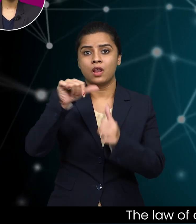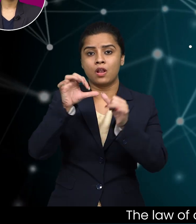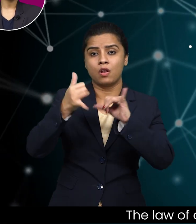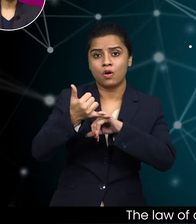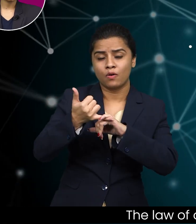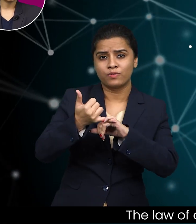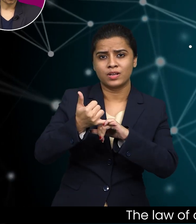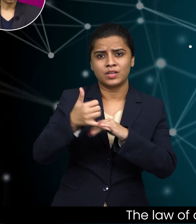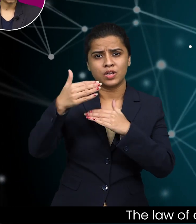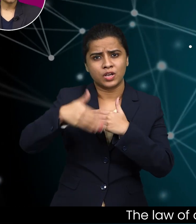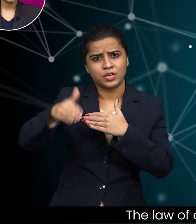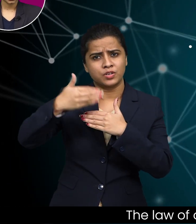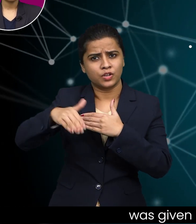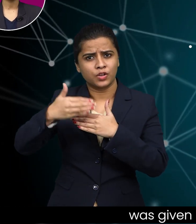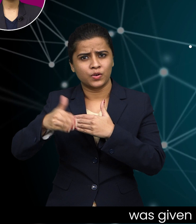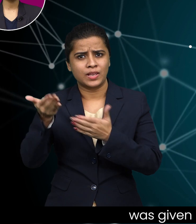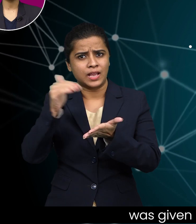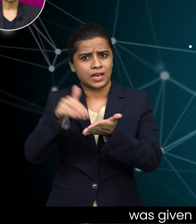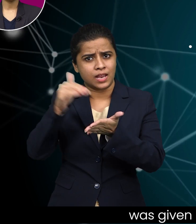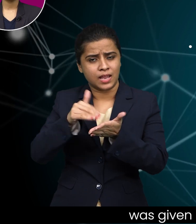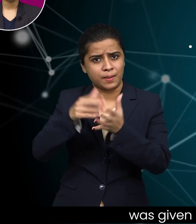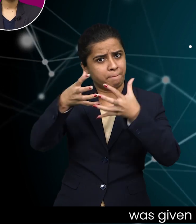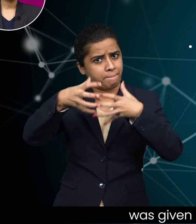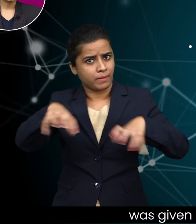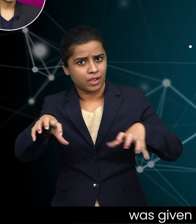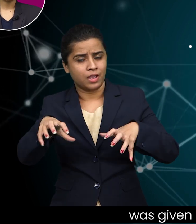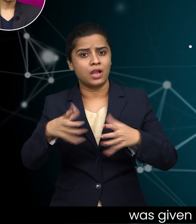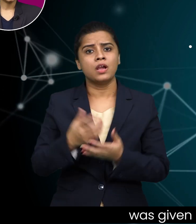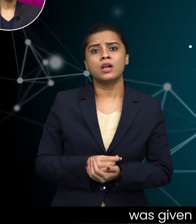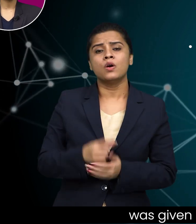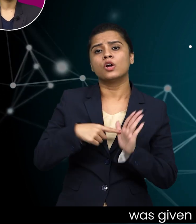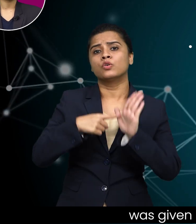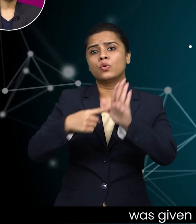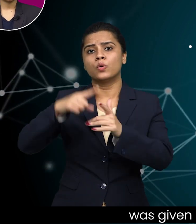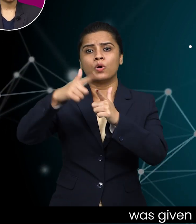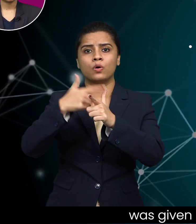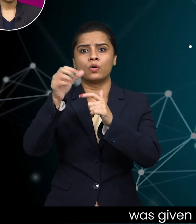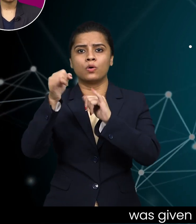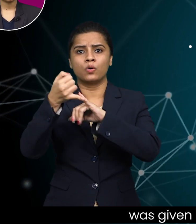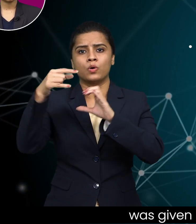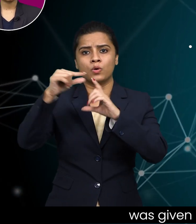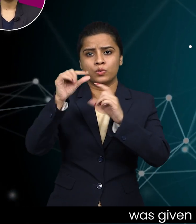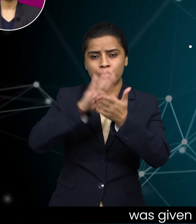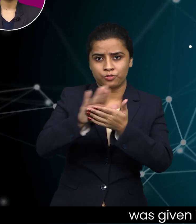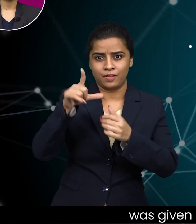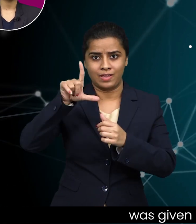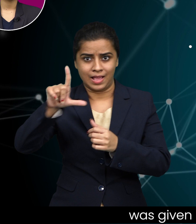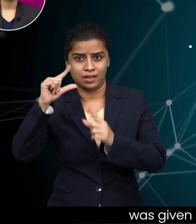The law of constant proportion was given by Joseph L. Proust.